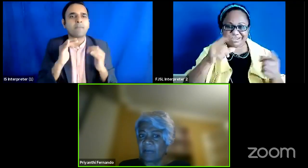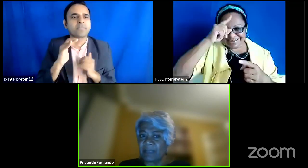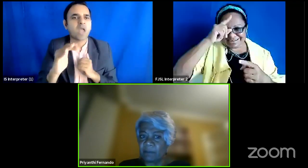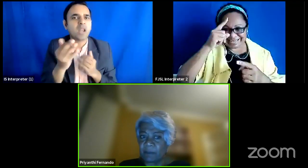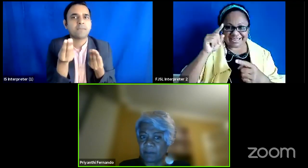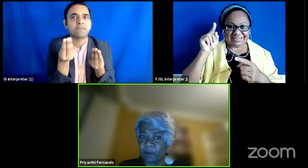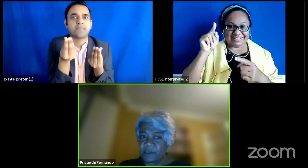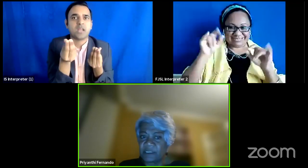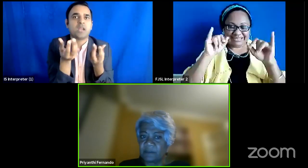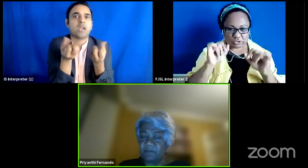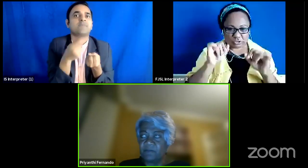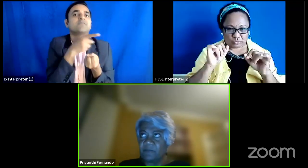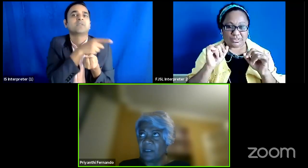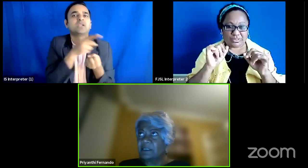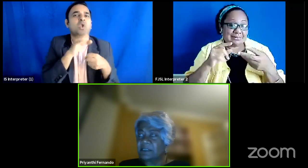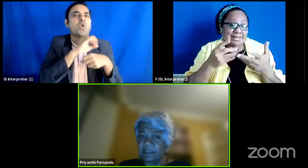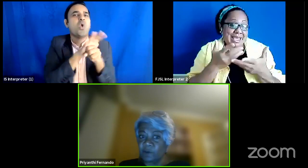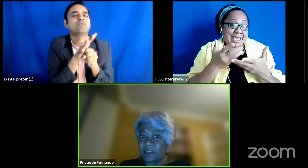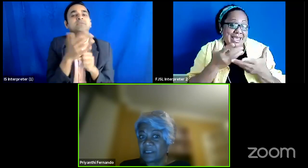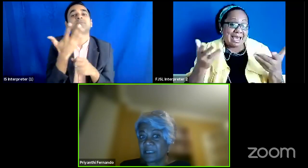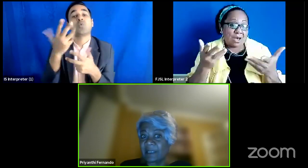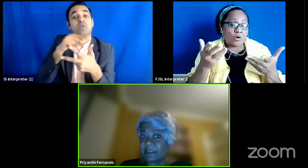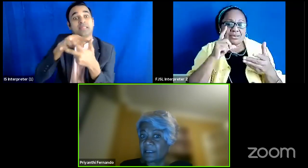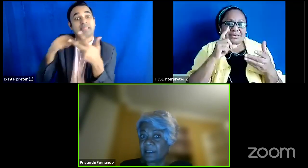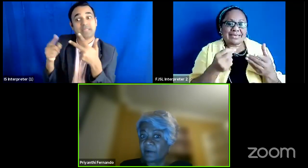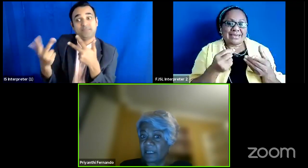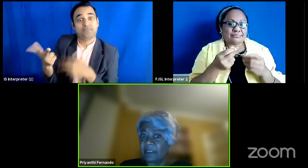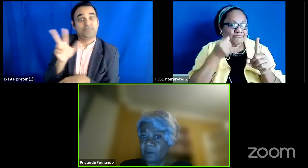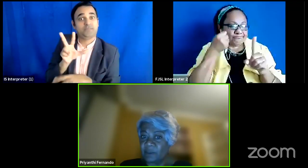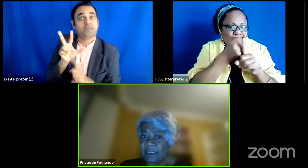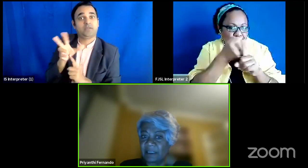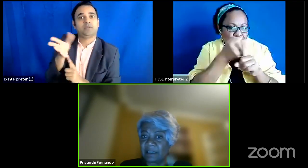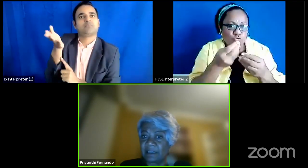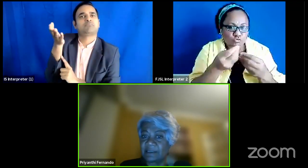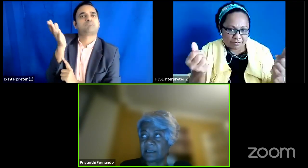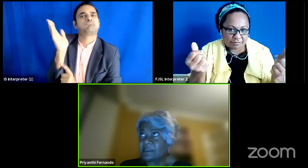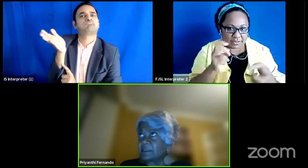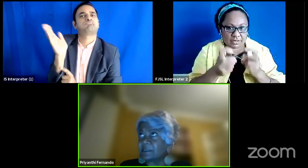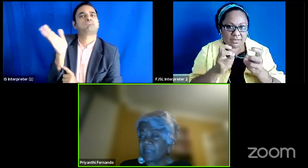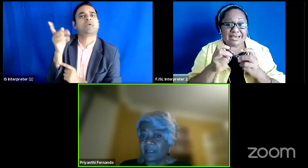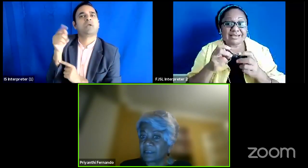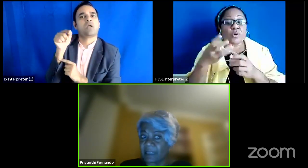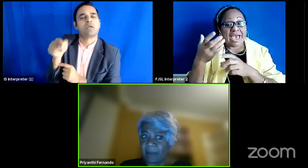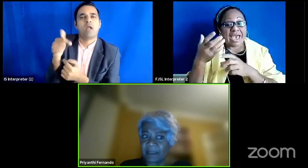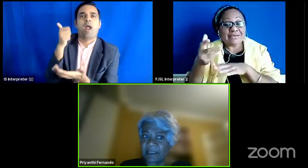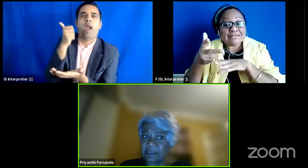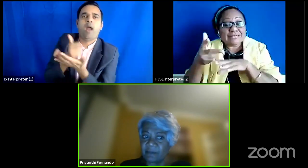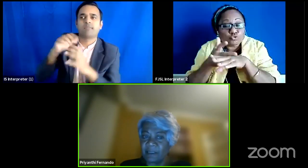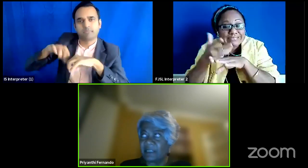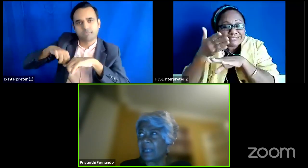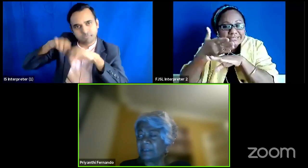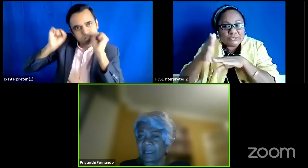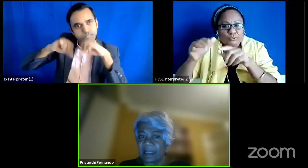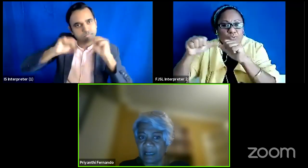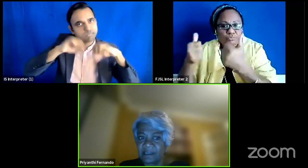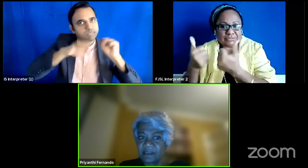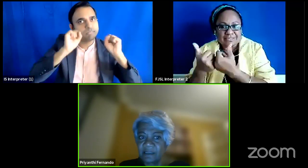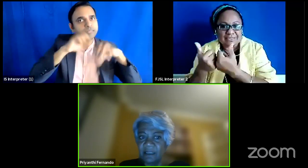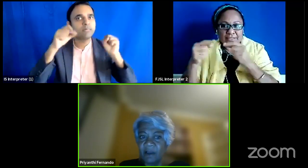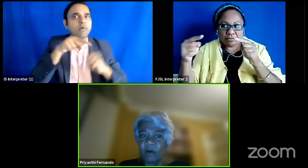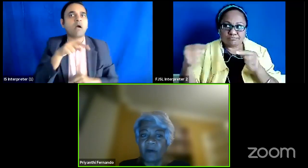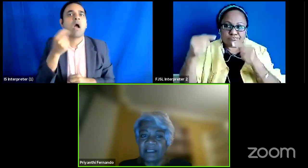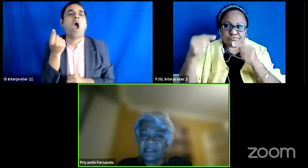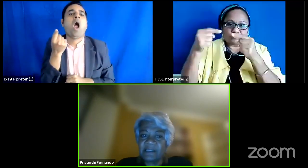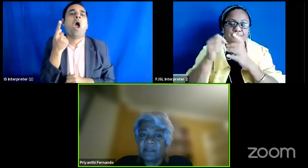solutions that are being proposed. Solutions like the Green New Deal: is this disaster capitalism in another